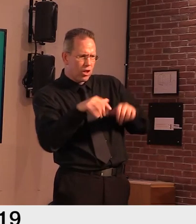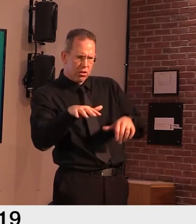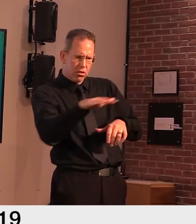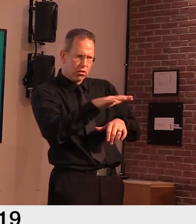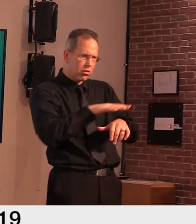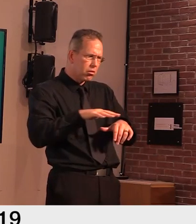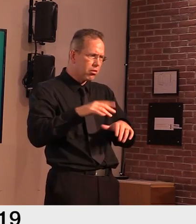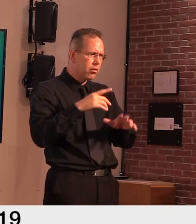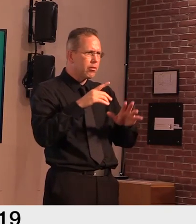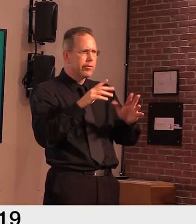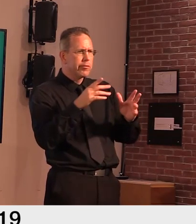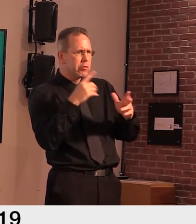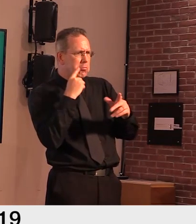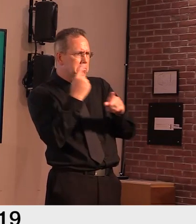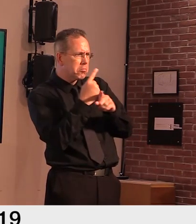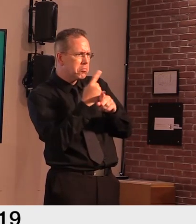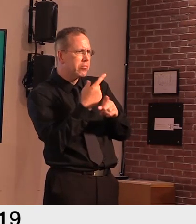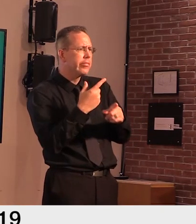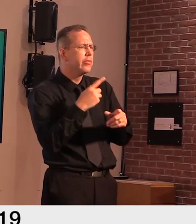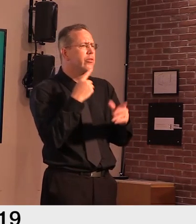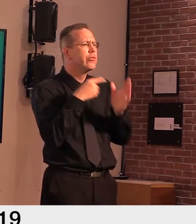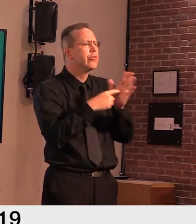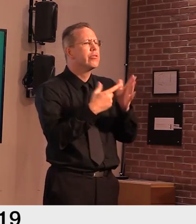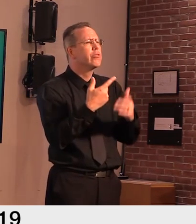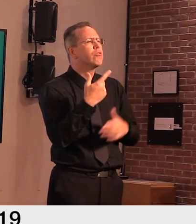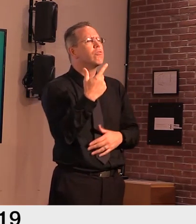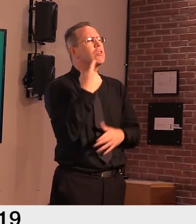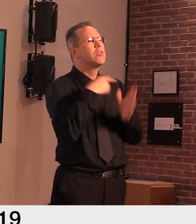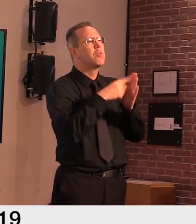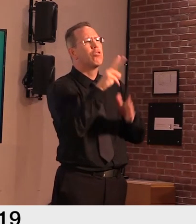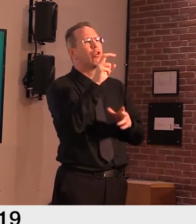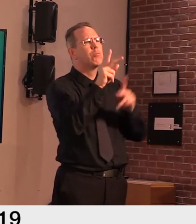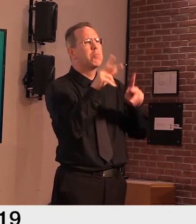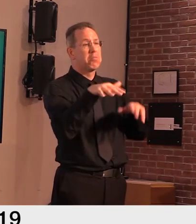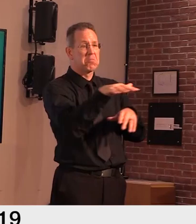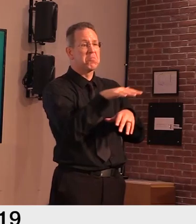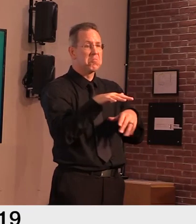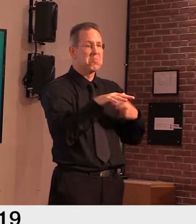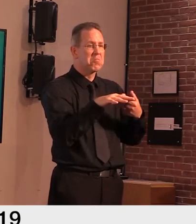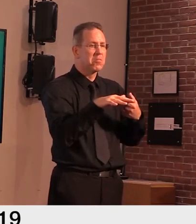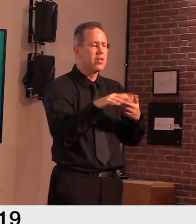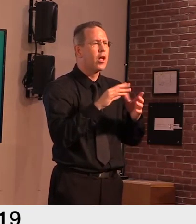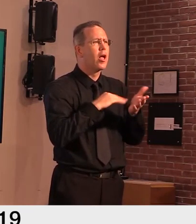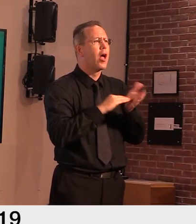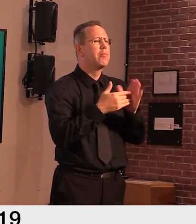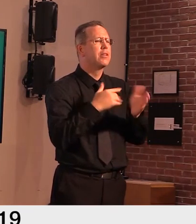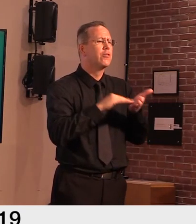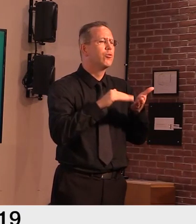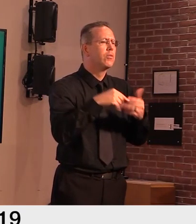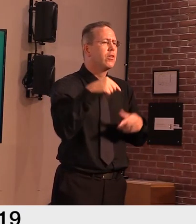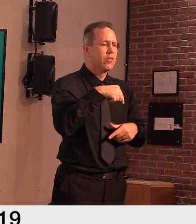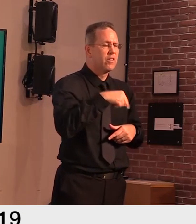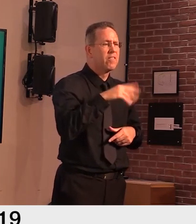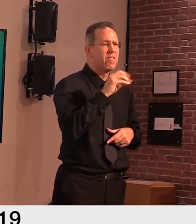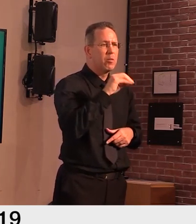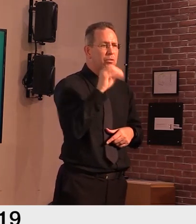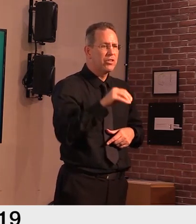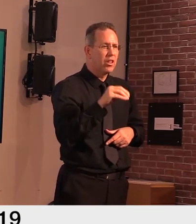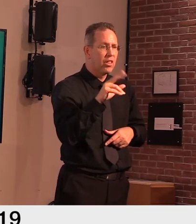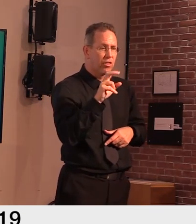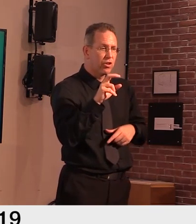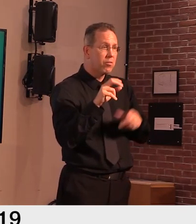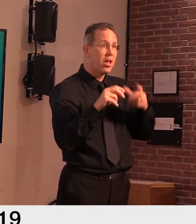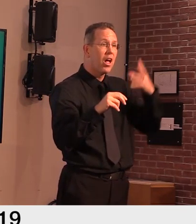nobody should be crammed in anywhere. And again, this is taking a reasonable approach. and looking at your area, and